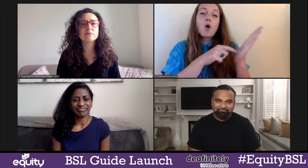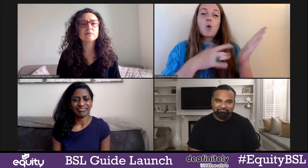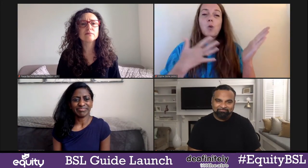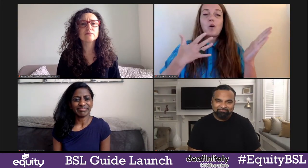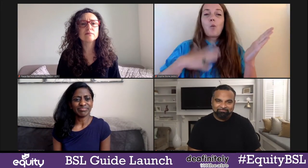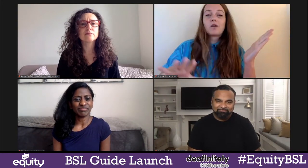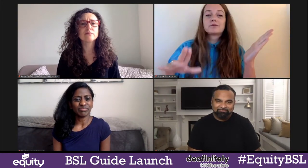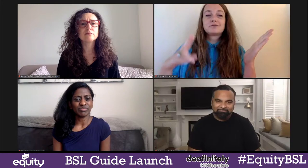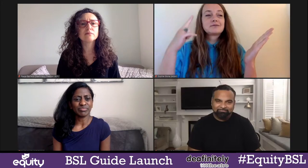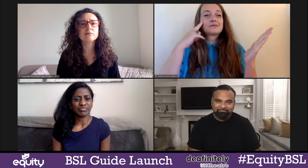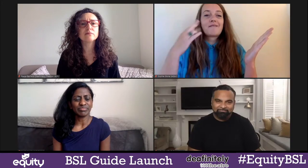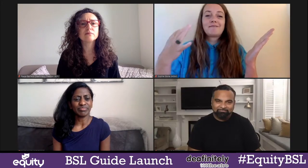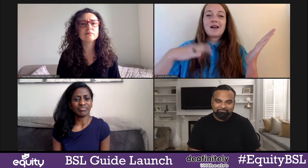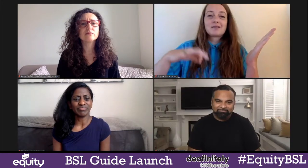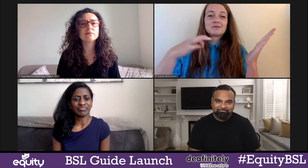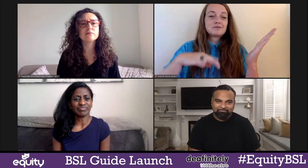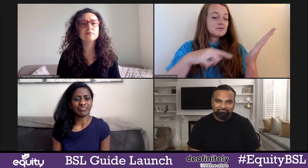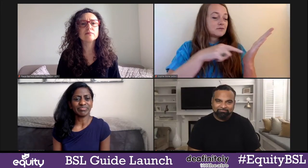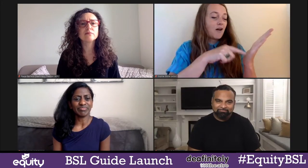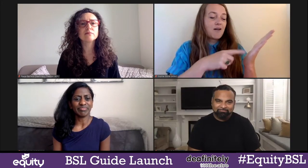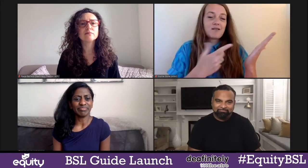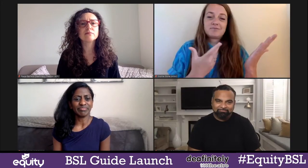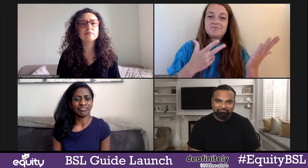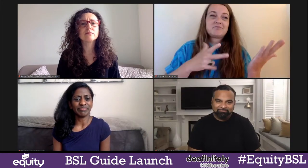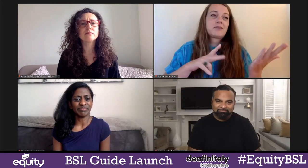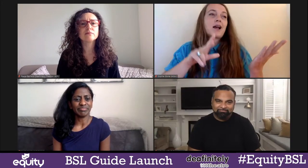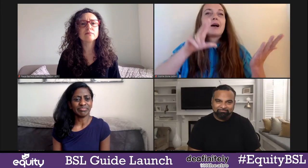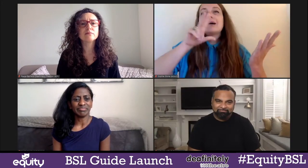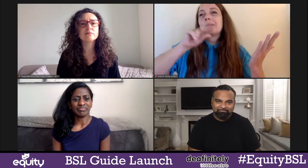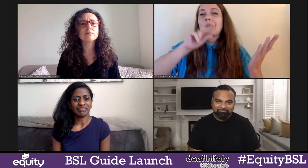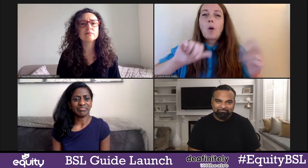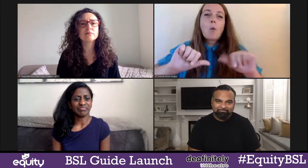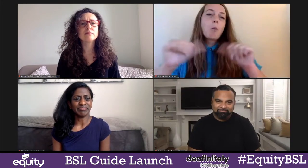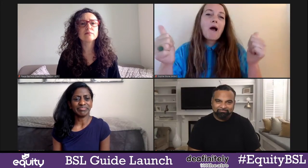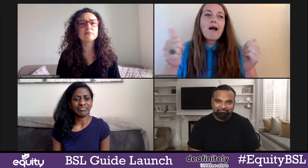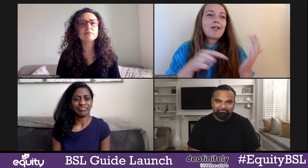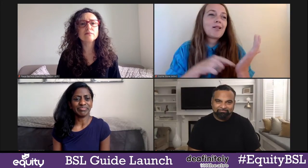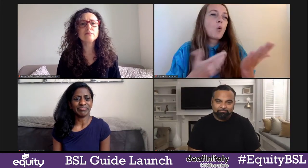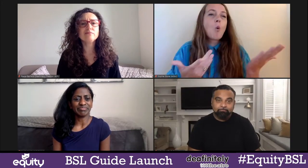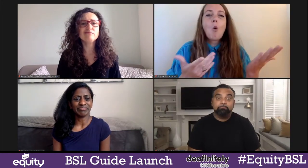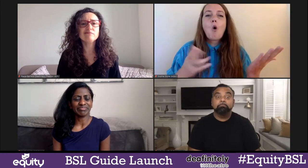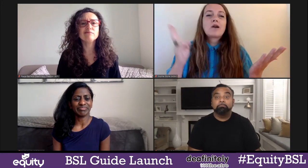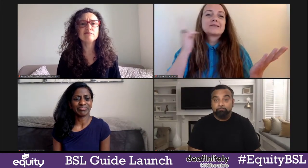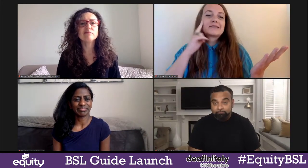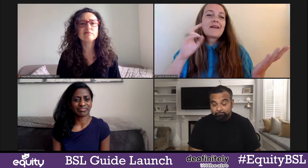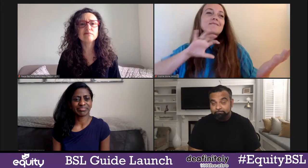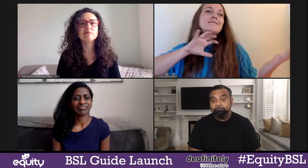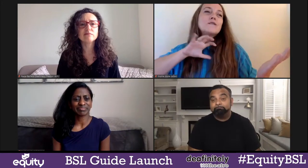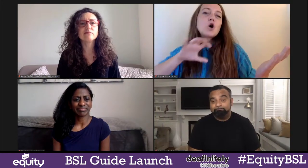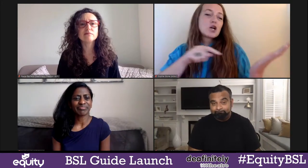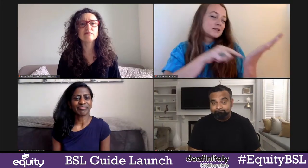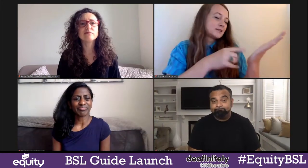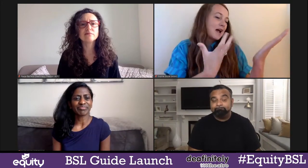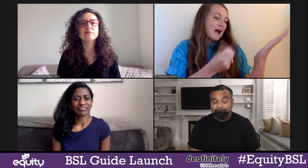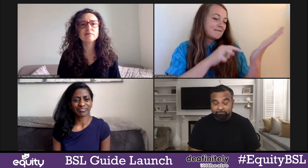in drama school. So if there was a casting notice that said they needed a deaf actor who spoke well